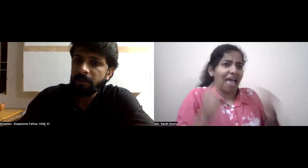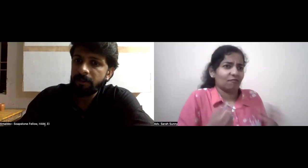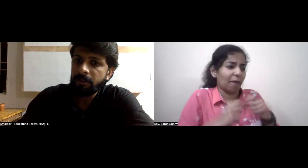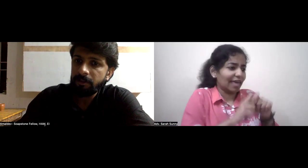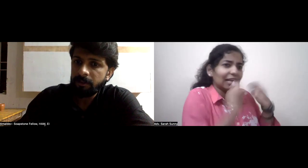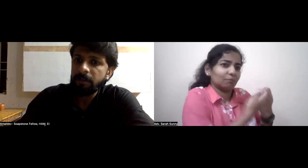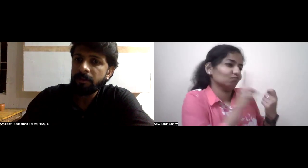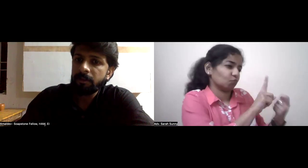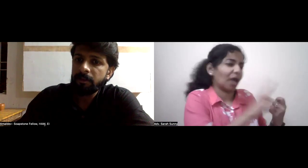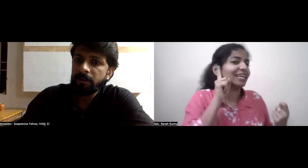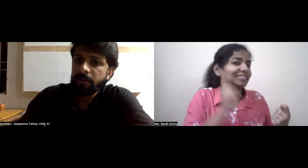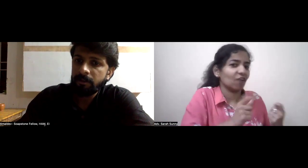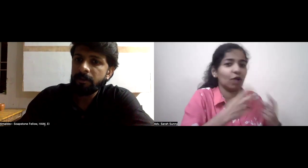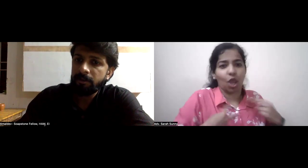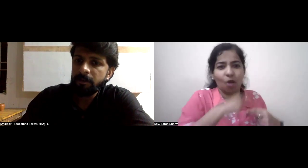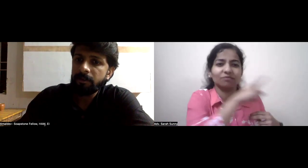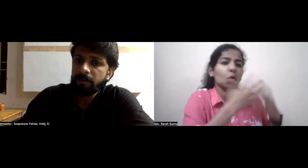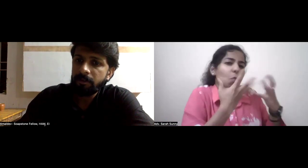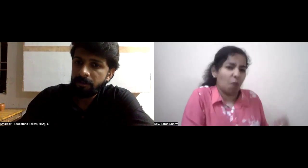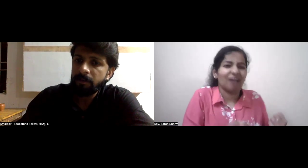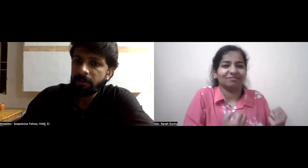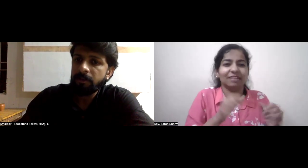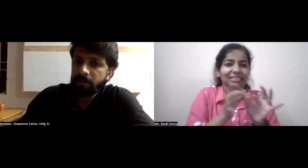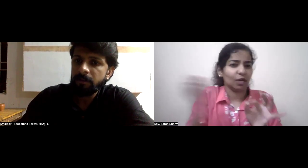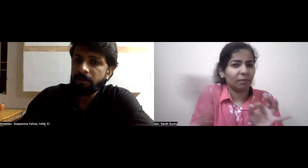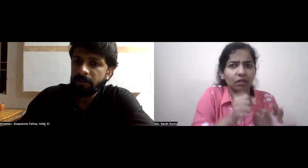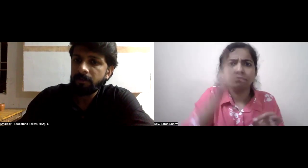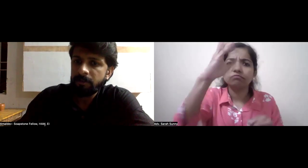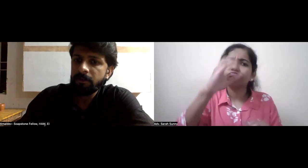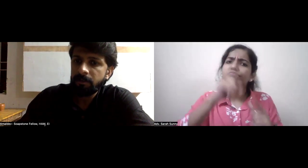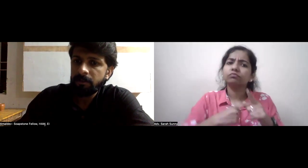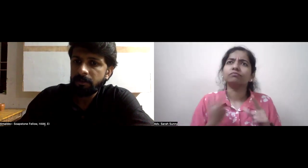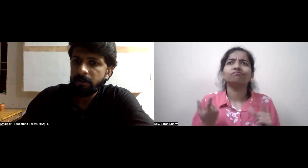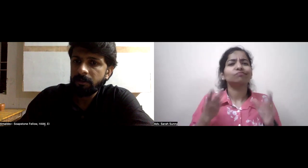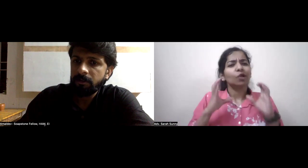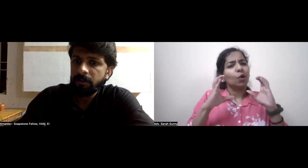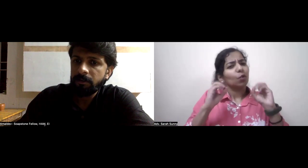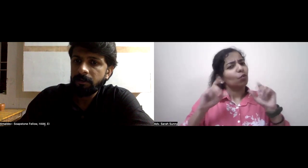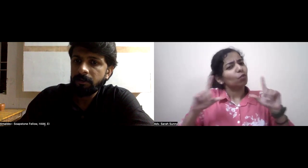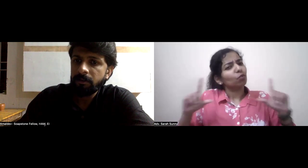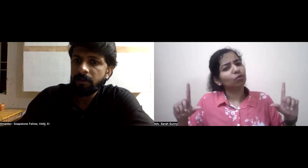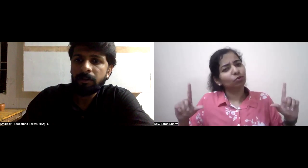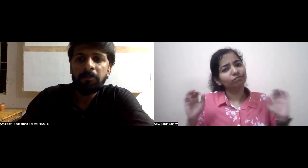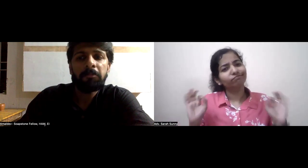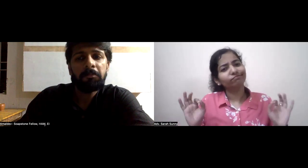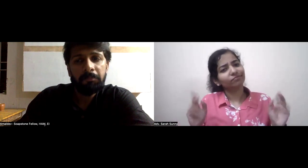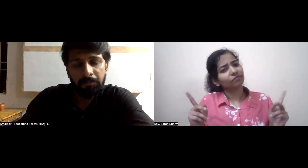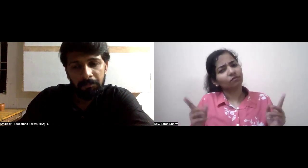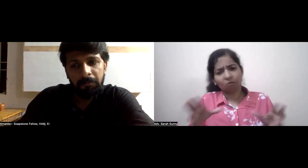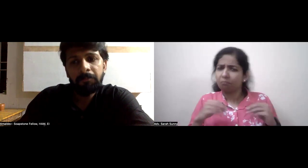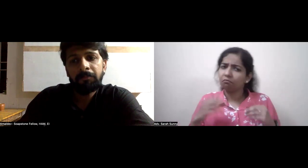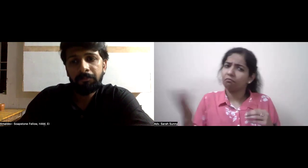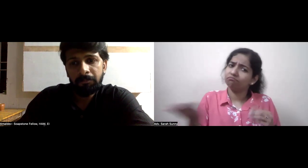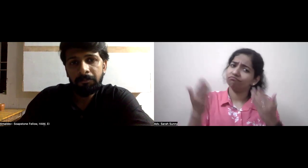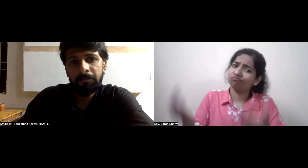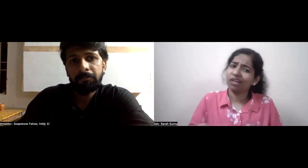whole process, and she requested Chief Justice of India that there's a deaf lawyer here, and we request your